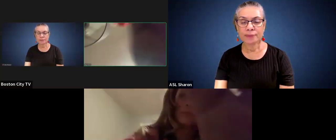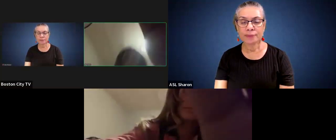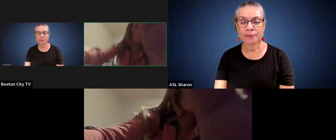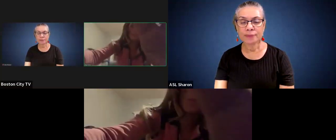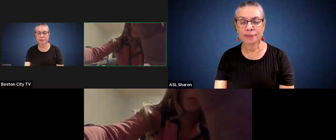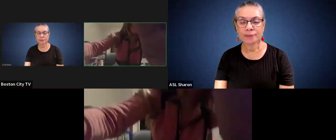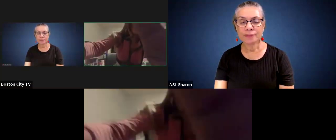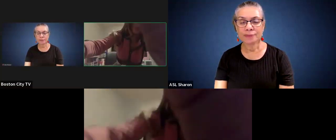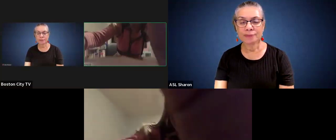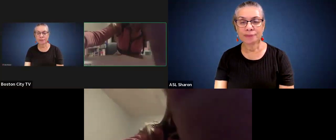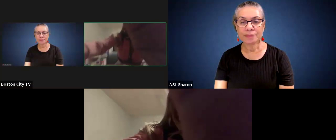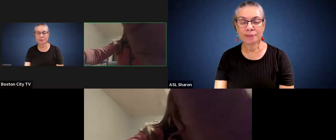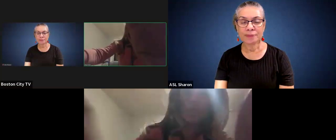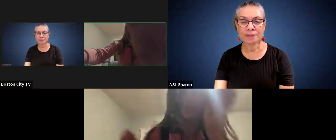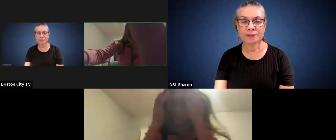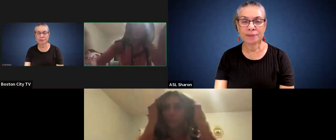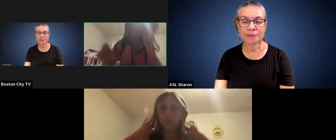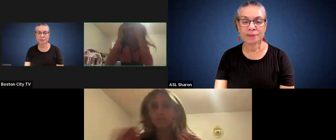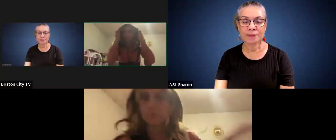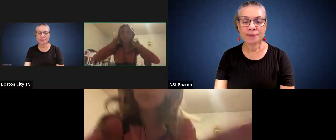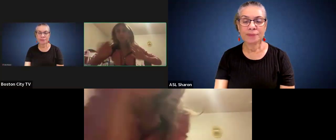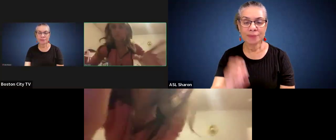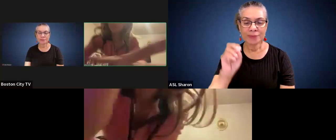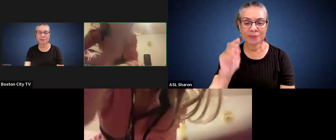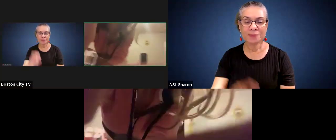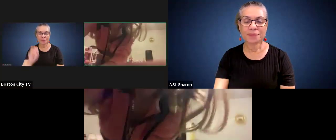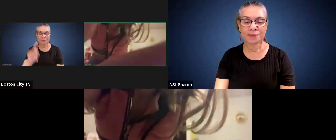start? It's good.